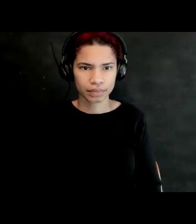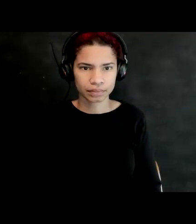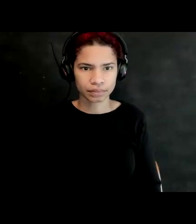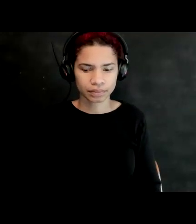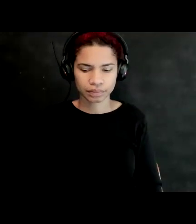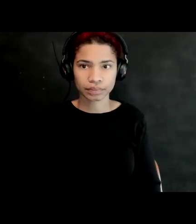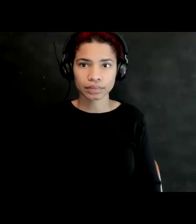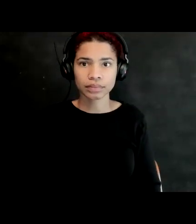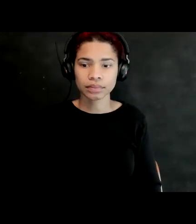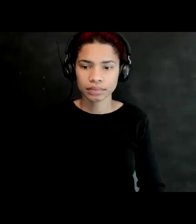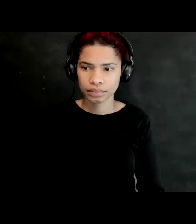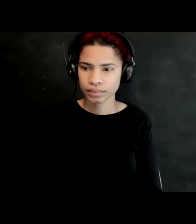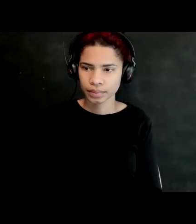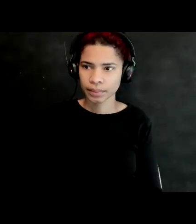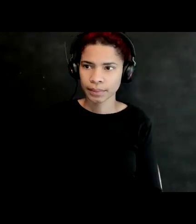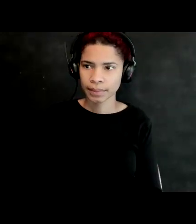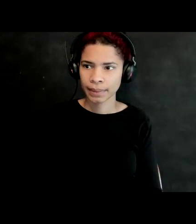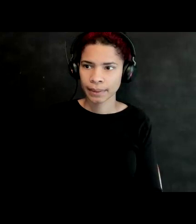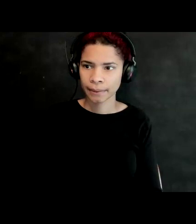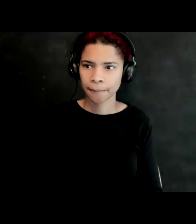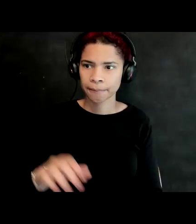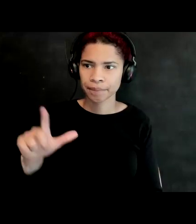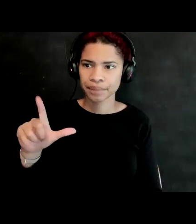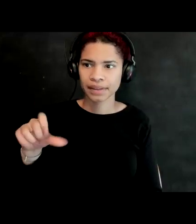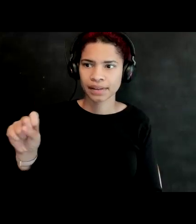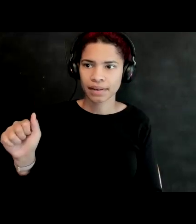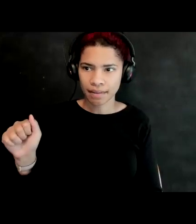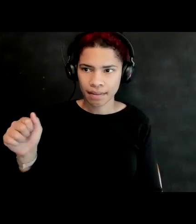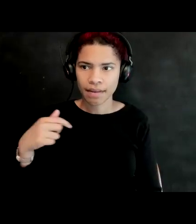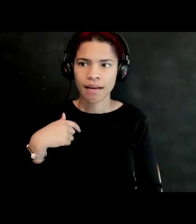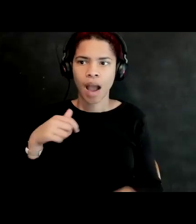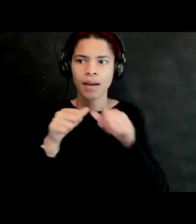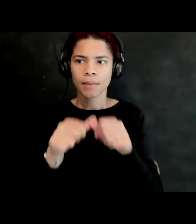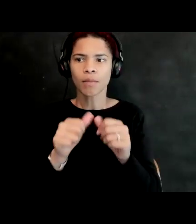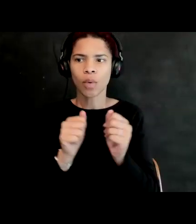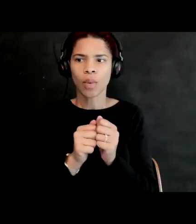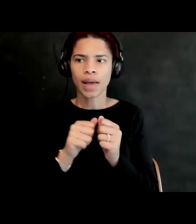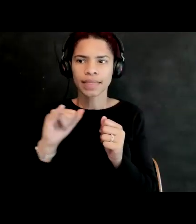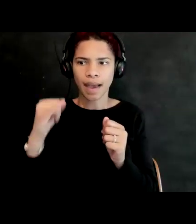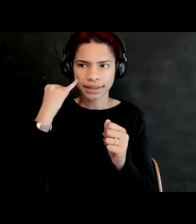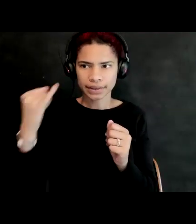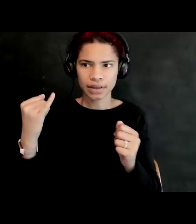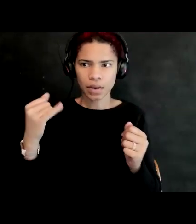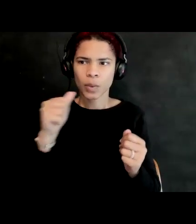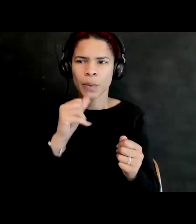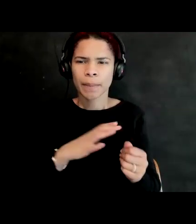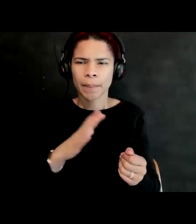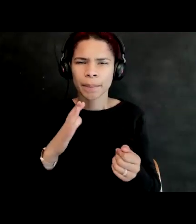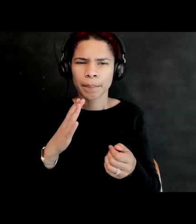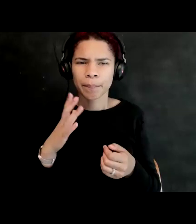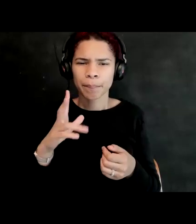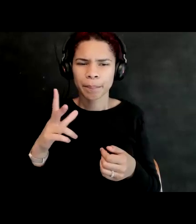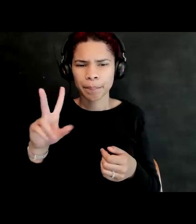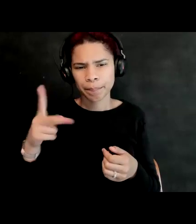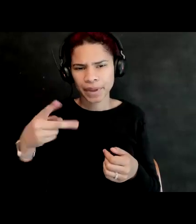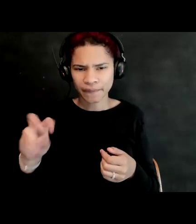I continued with the idea of taking it from the woman's point of view, and it flowed. I